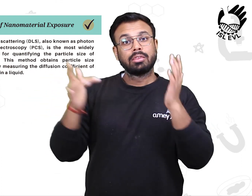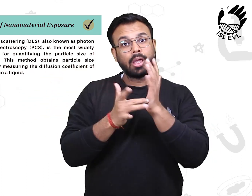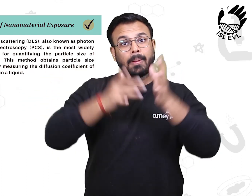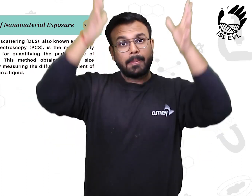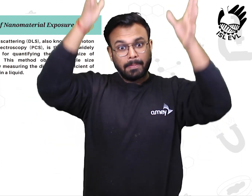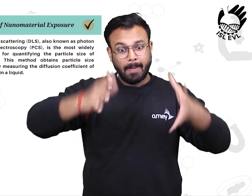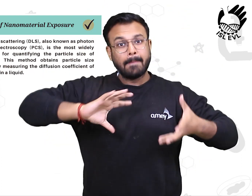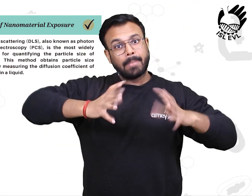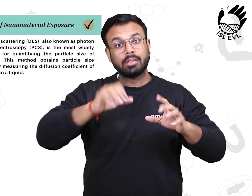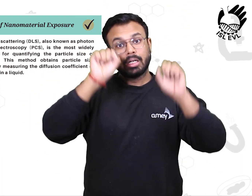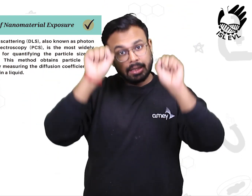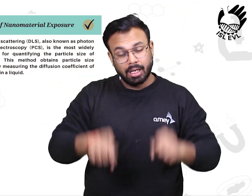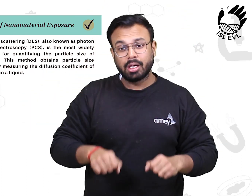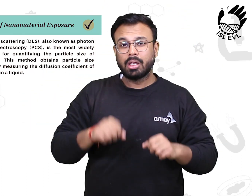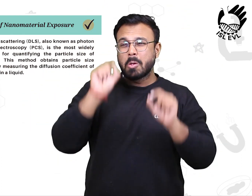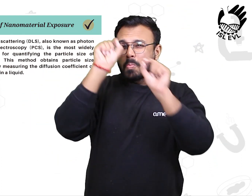Dynamic laser scattering